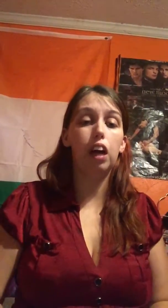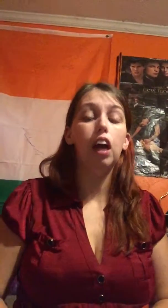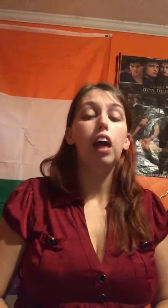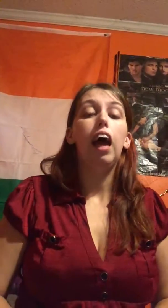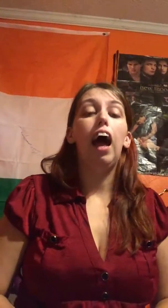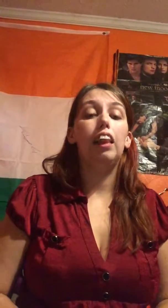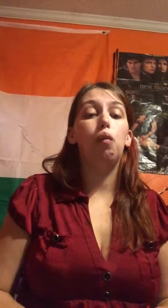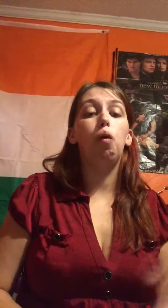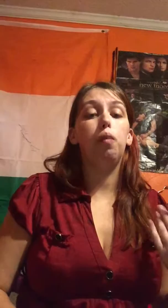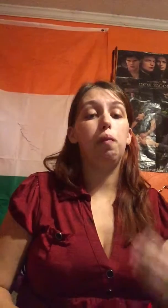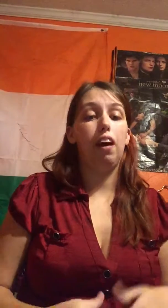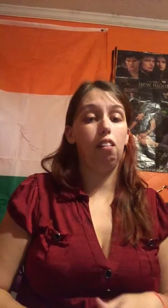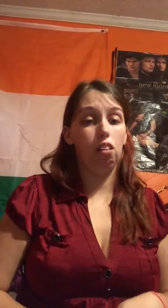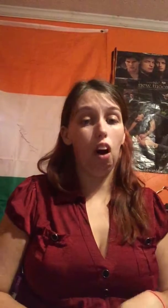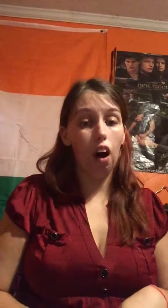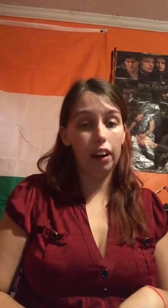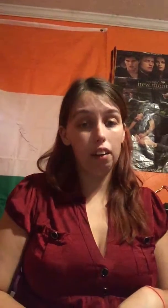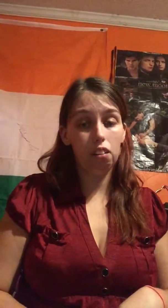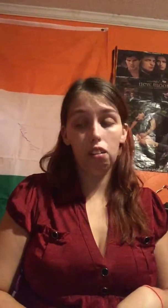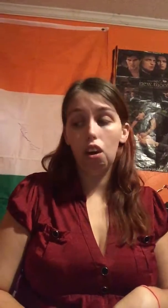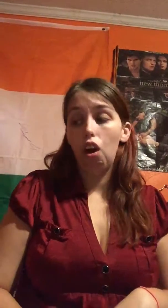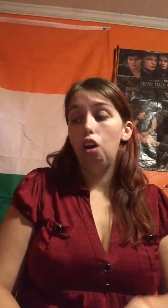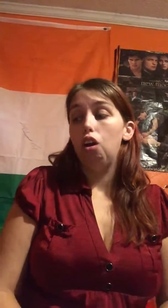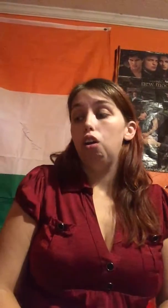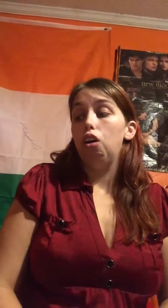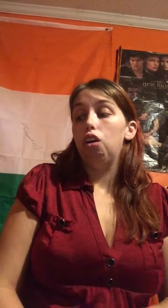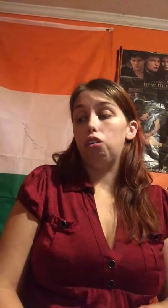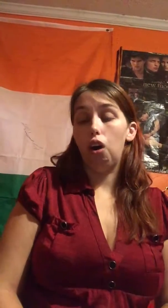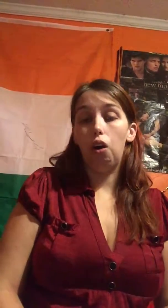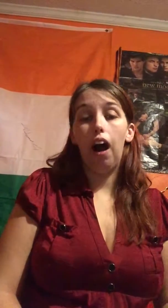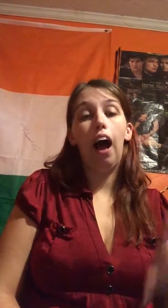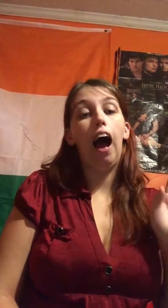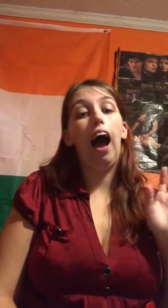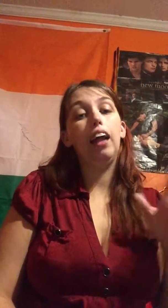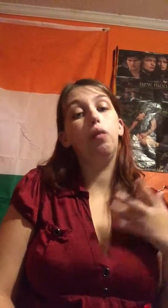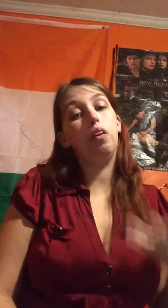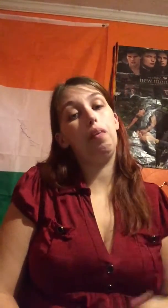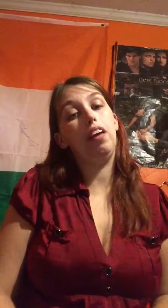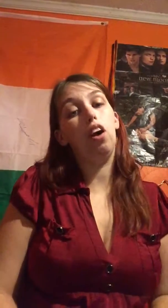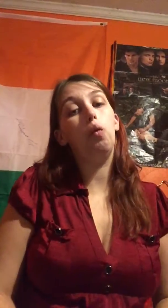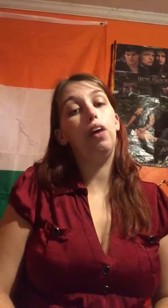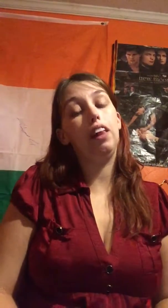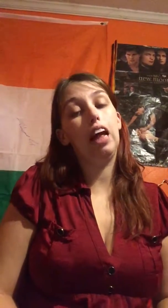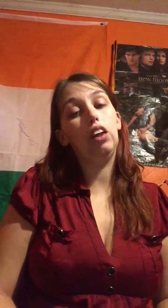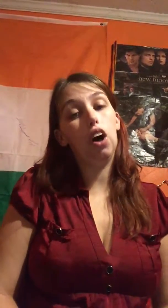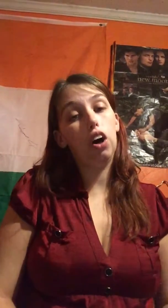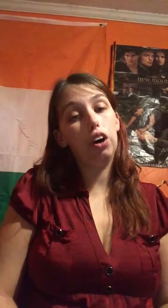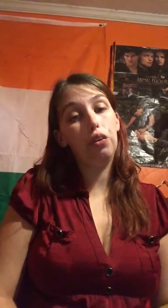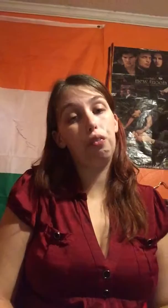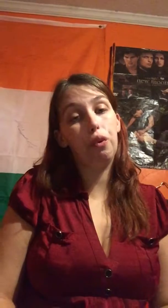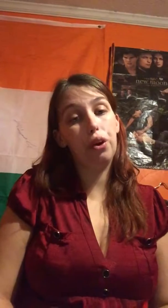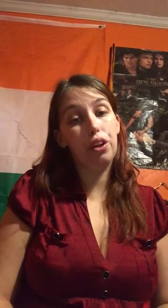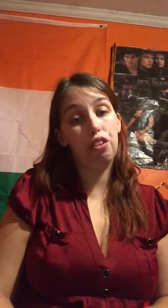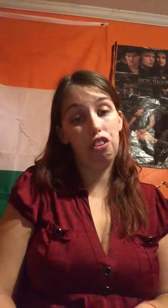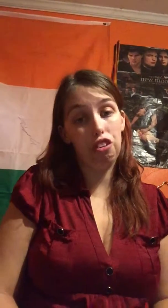and they won't be back until August. So, I didn't want to make y'all wait that long for the gender.